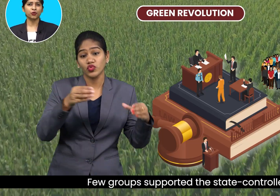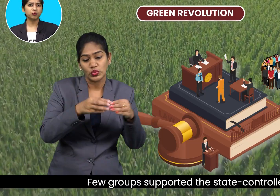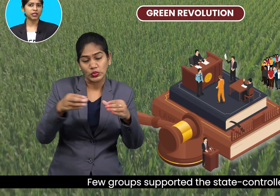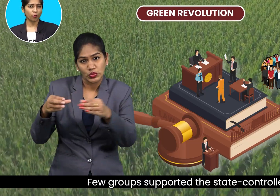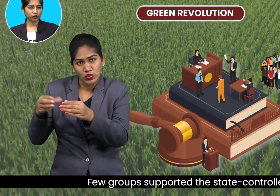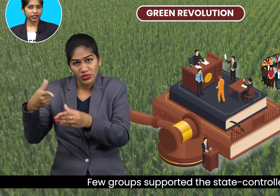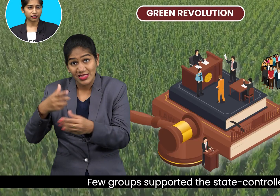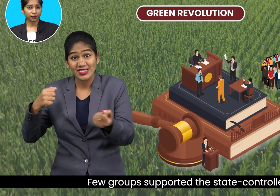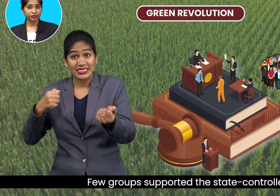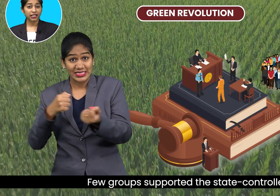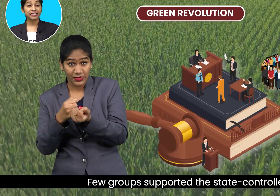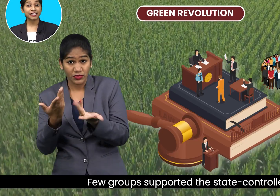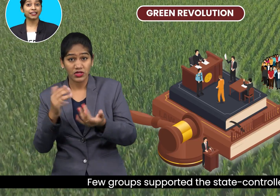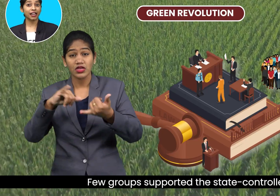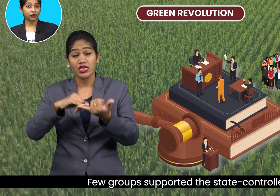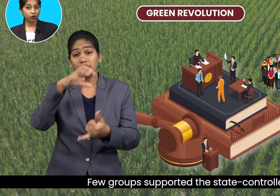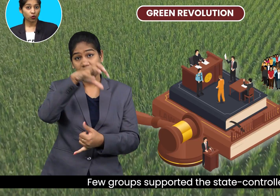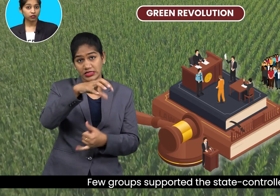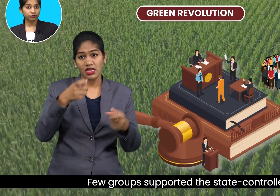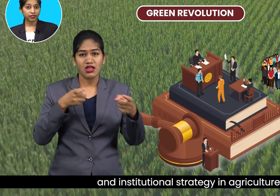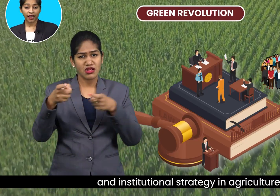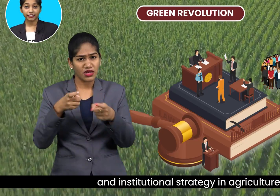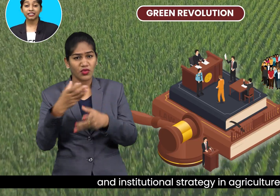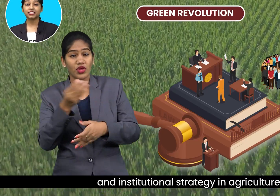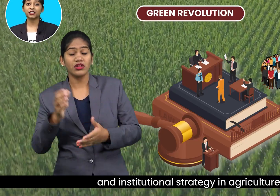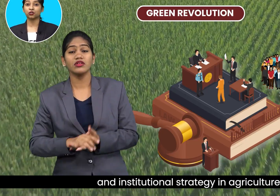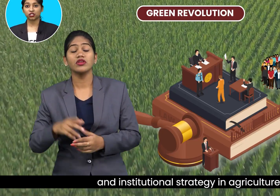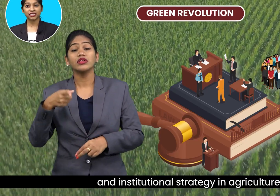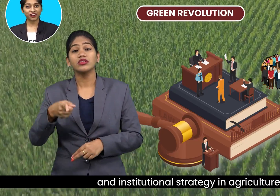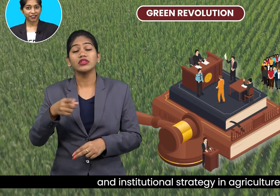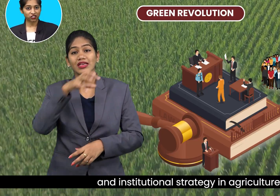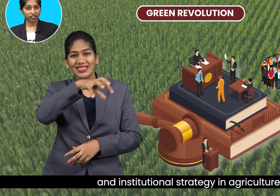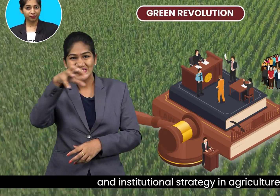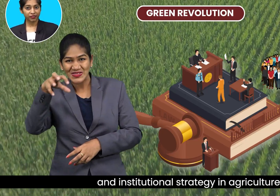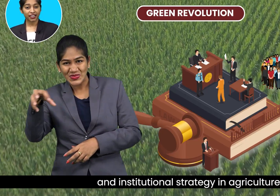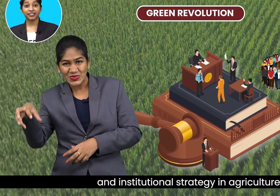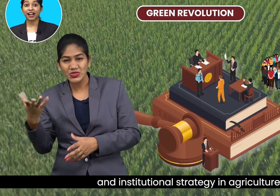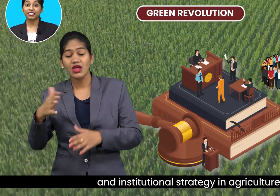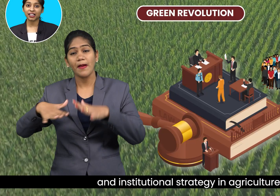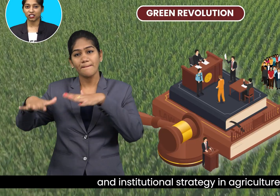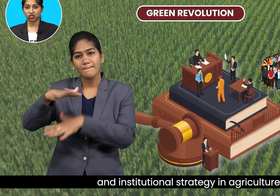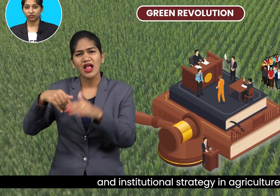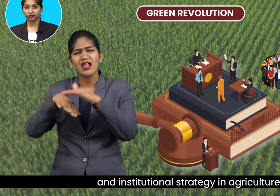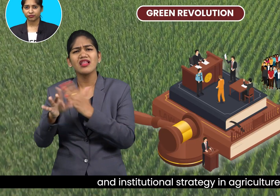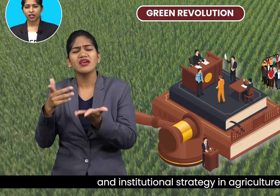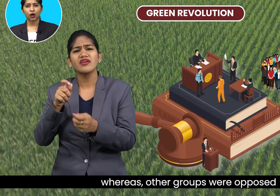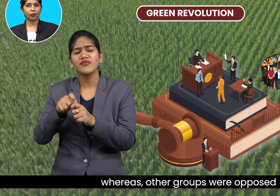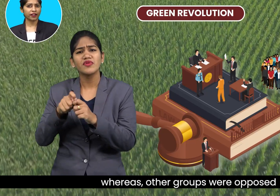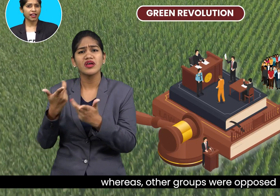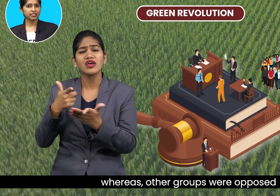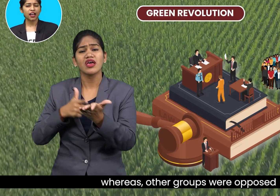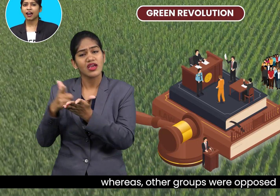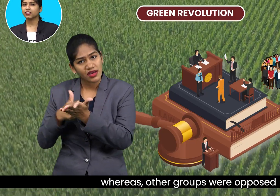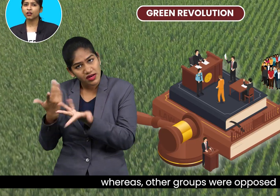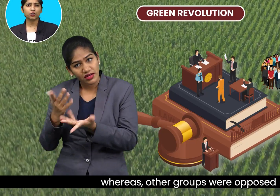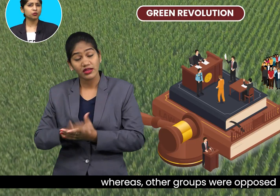Few groups supported the state-controlled and institutional strategy in agriculture,